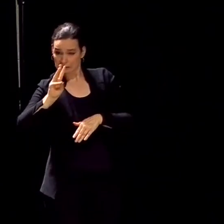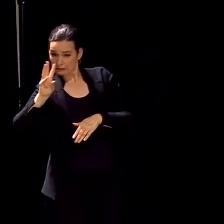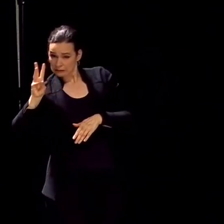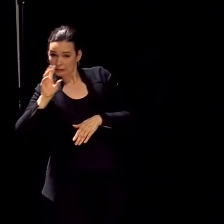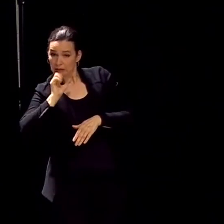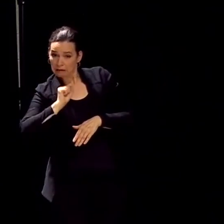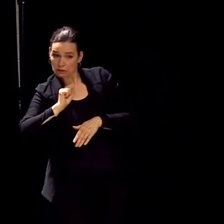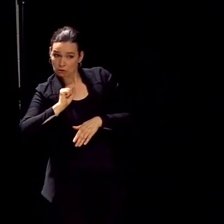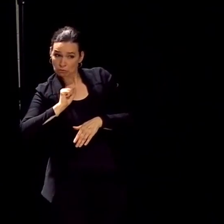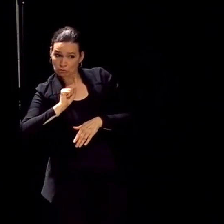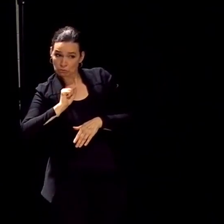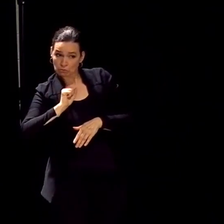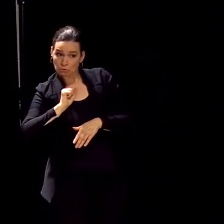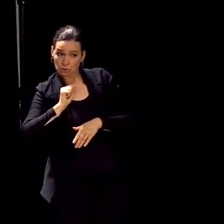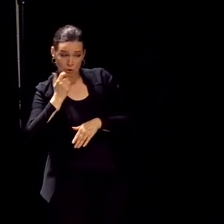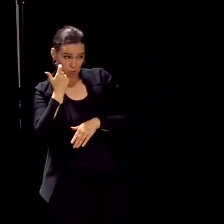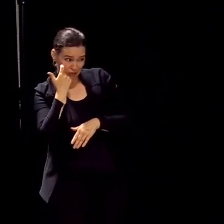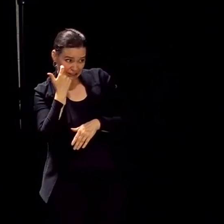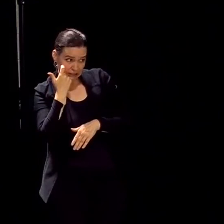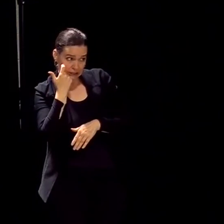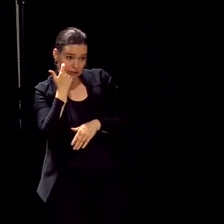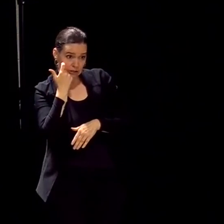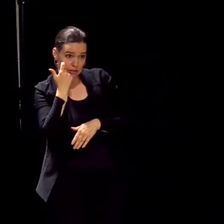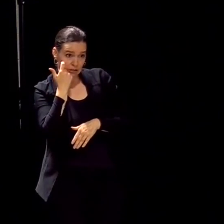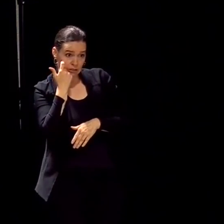most recent ones?